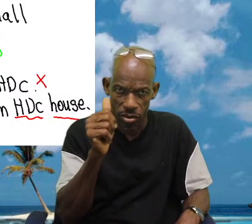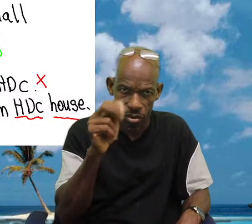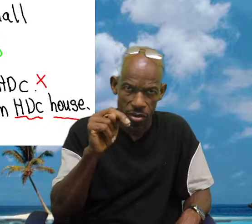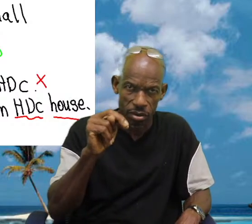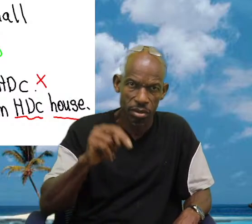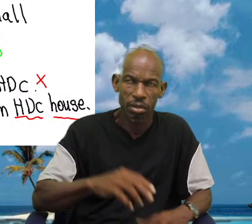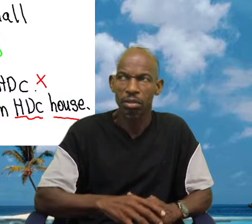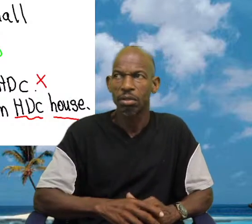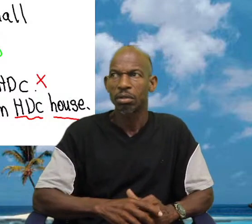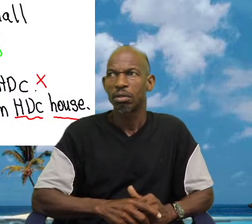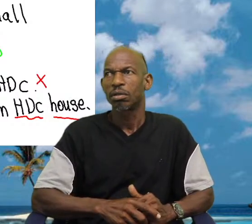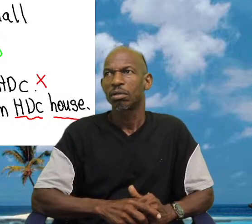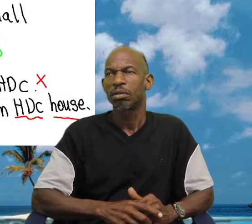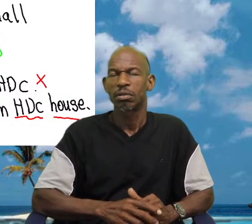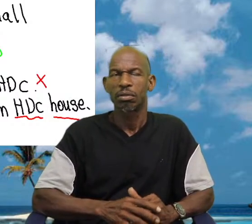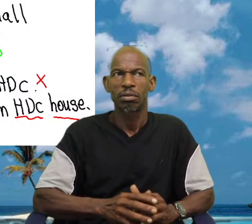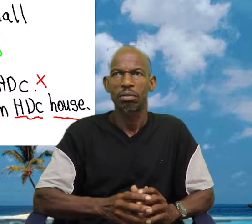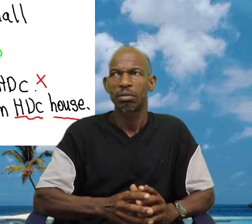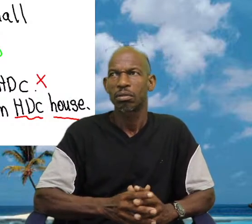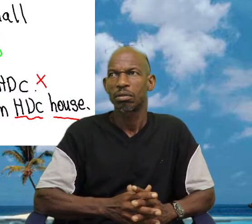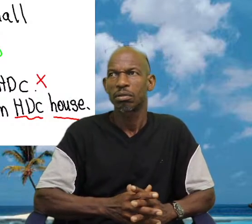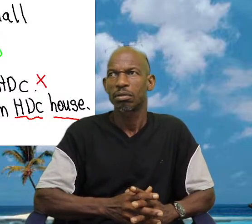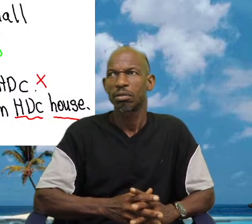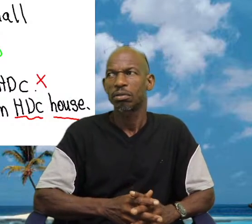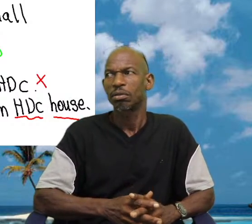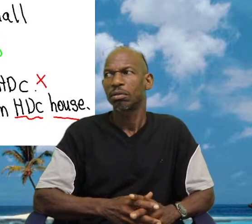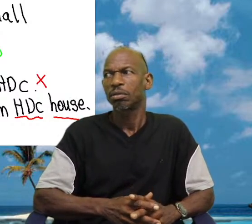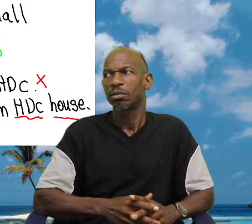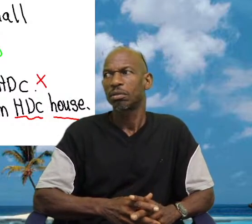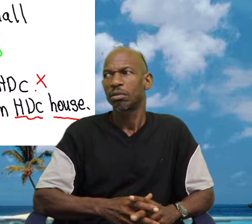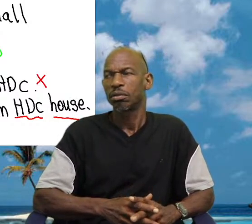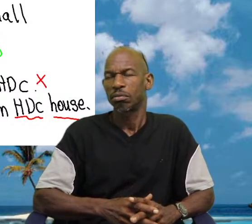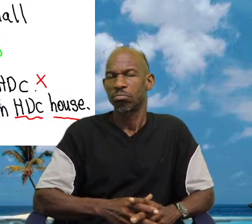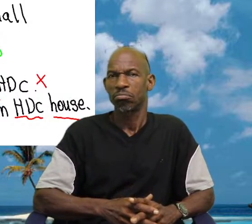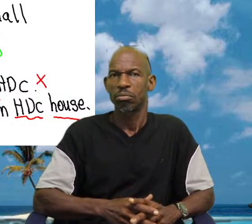Right, yes. Very good. I know you would have going to ask me that question.